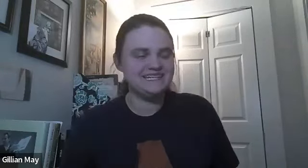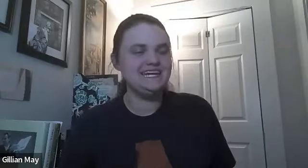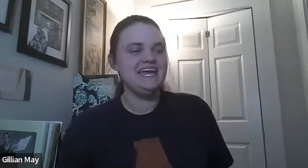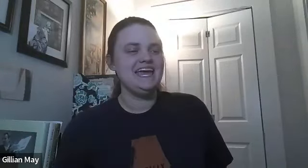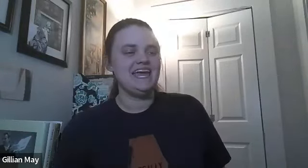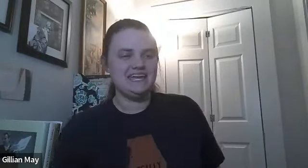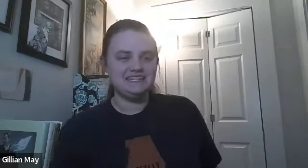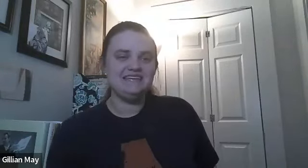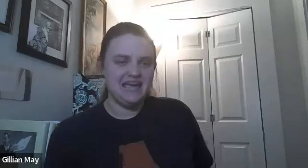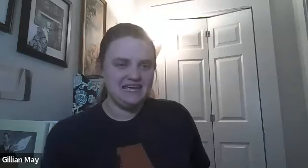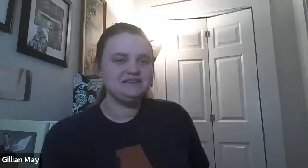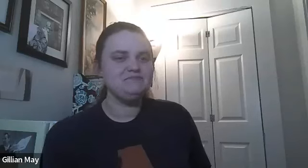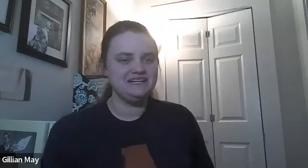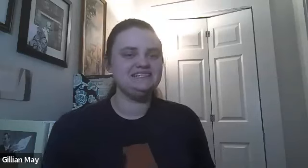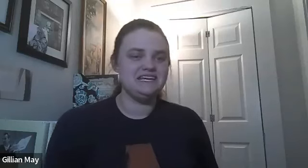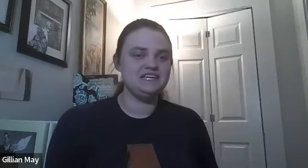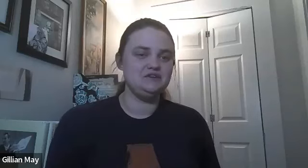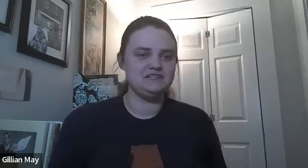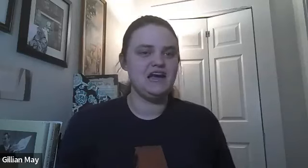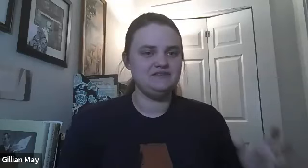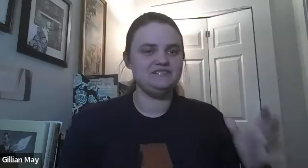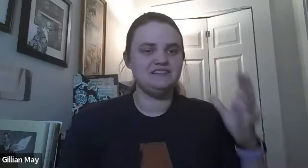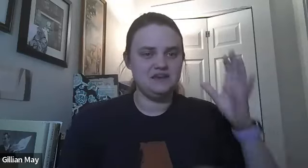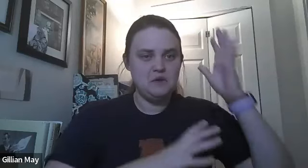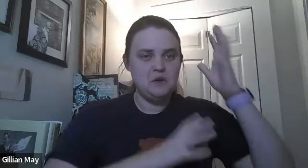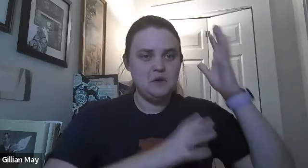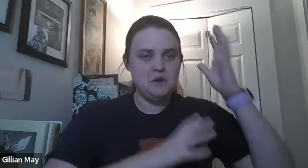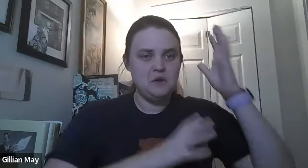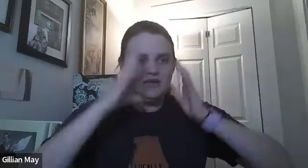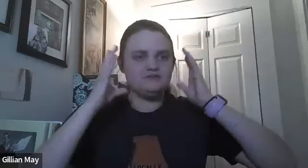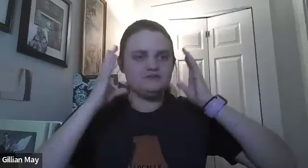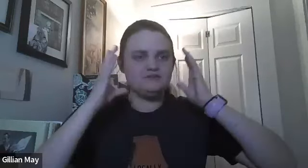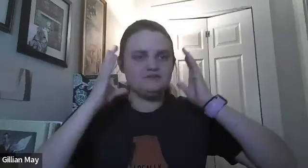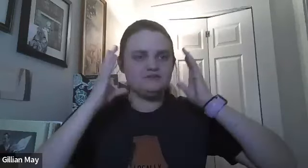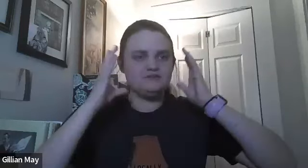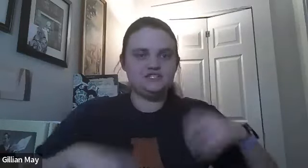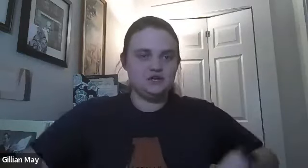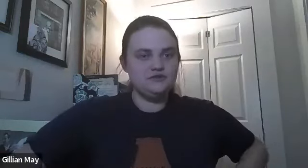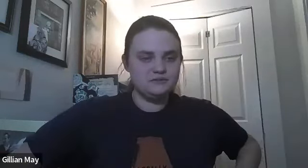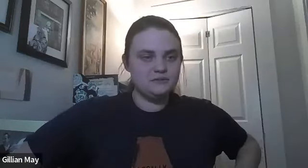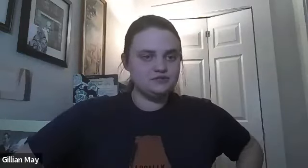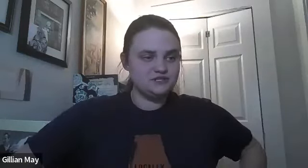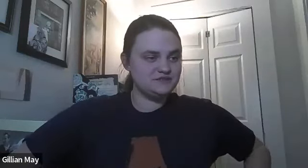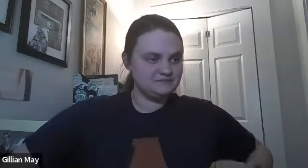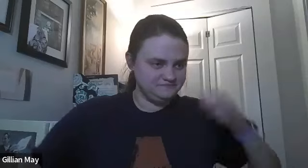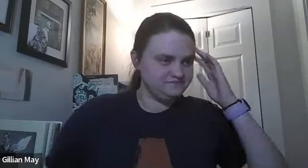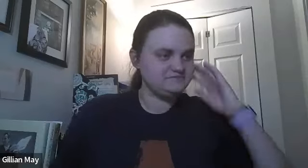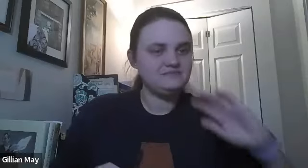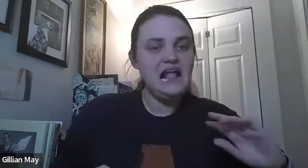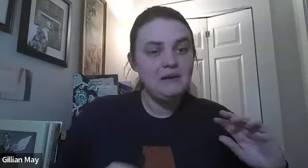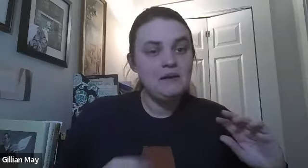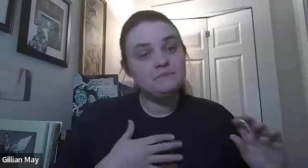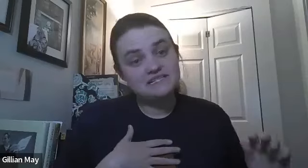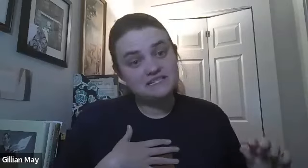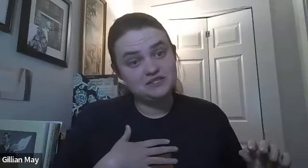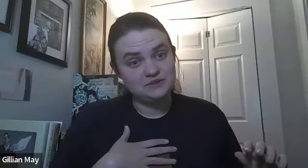constantly. It takes a minute to get used to having to like make your face really like show those emotions. My sister was one